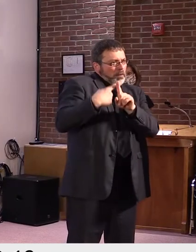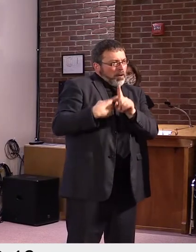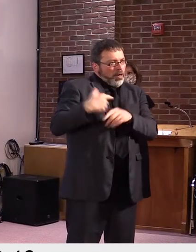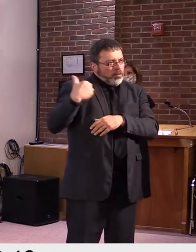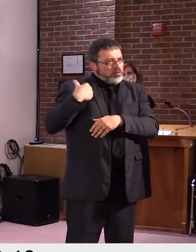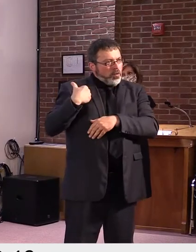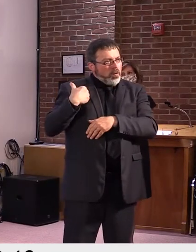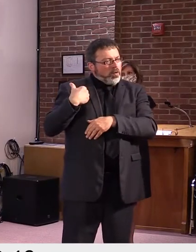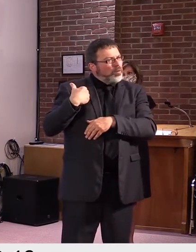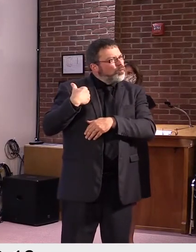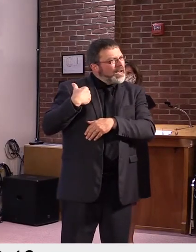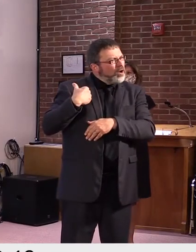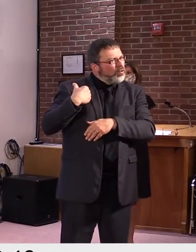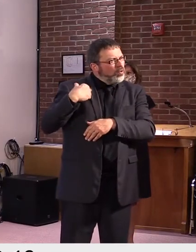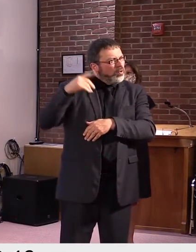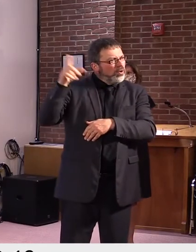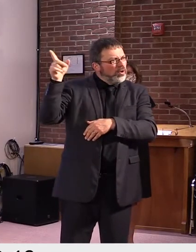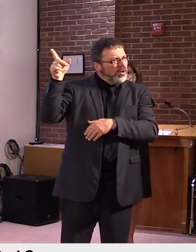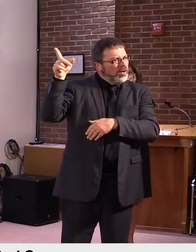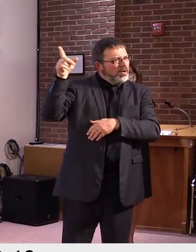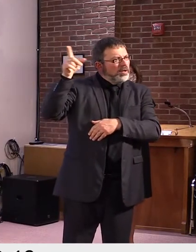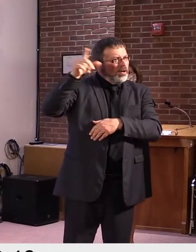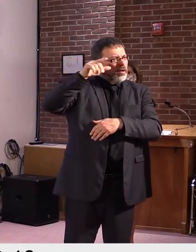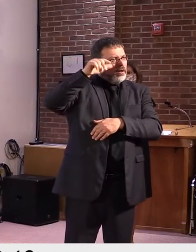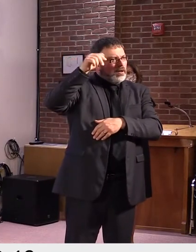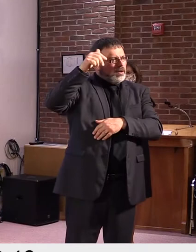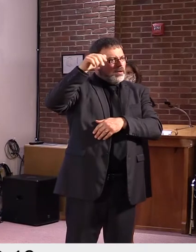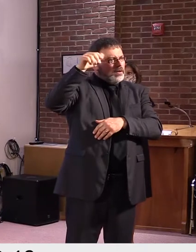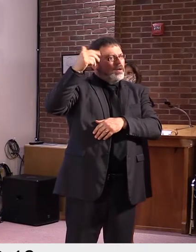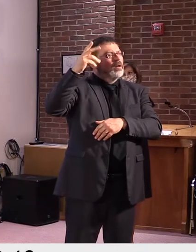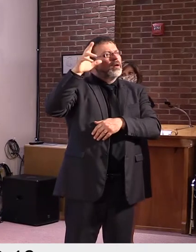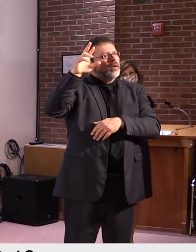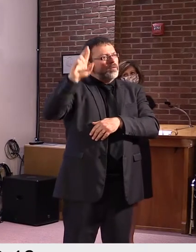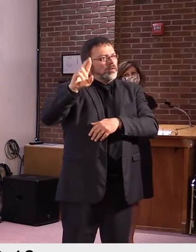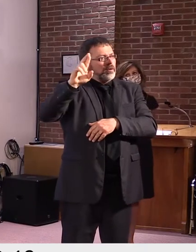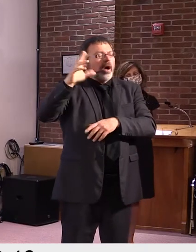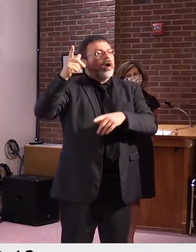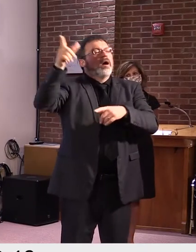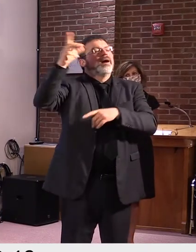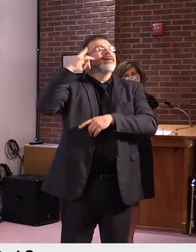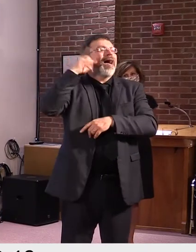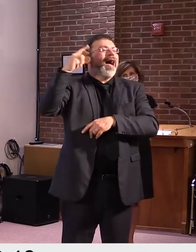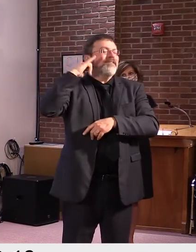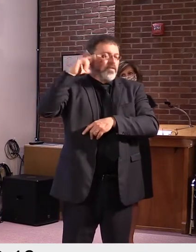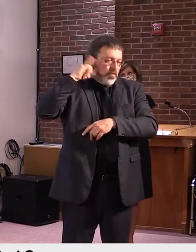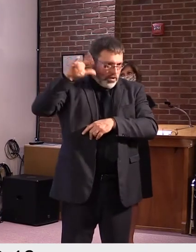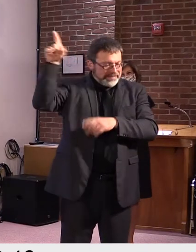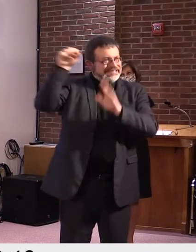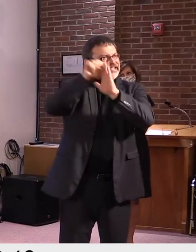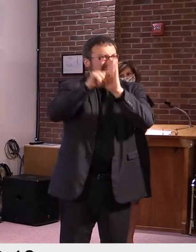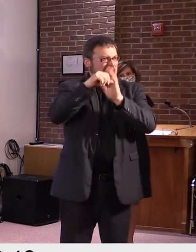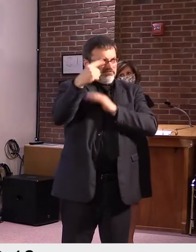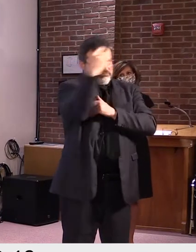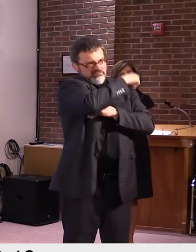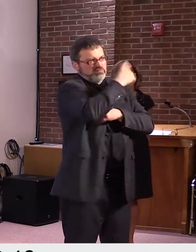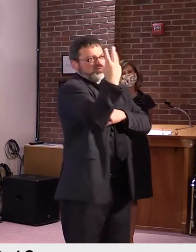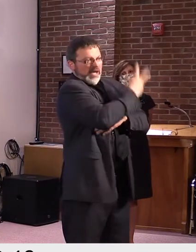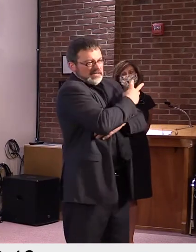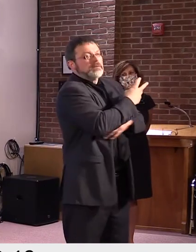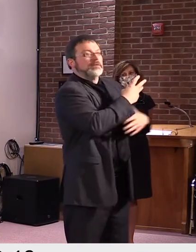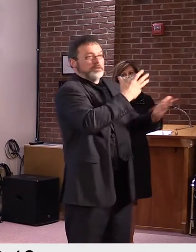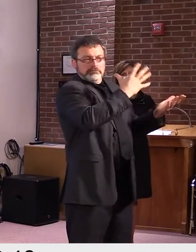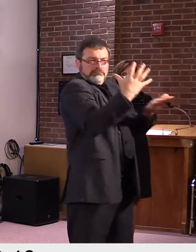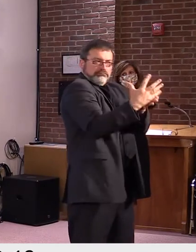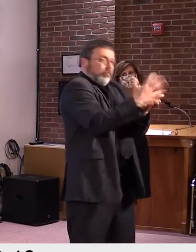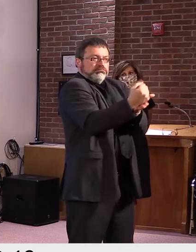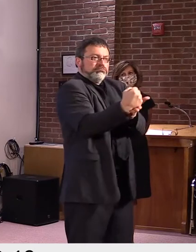government because their unemployment fund was depleted. We're in good shape in that, the fiscal prudence over not just